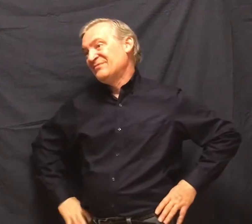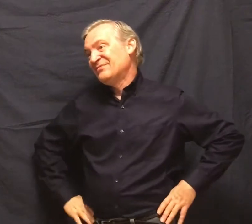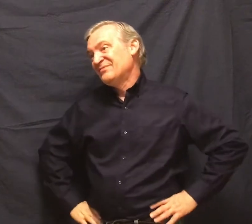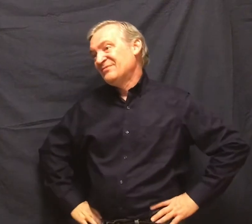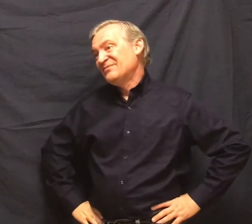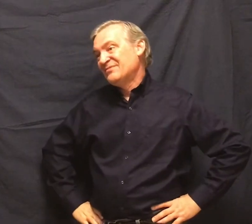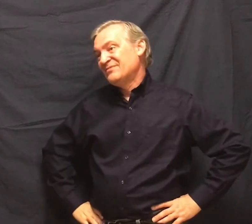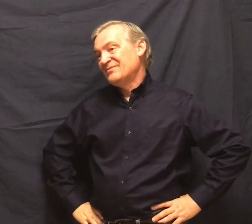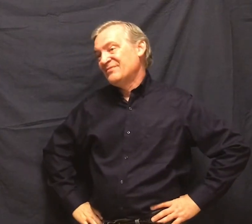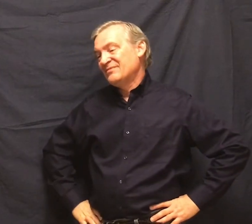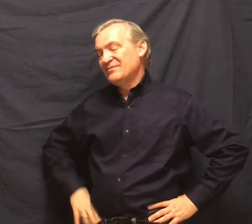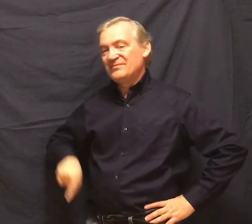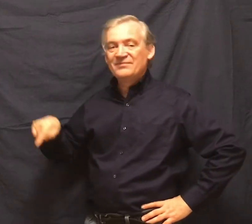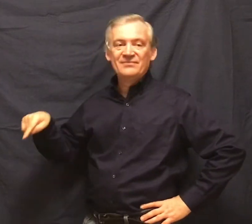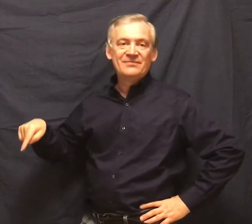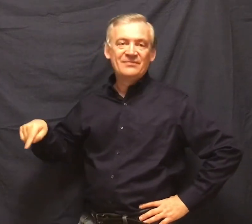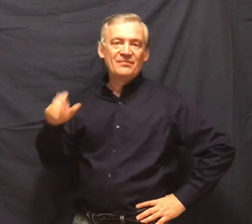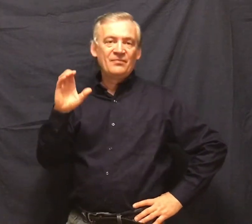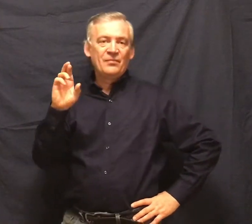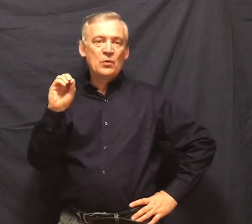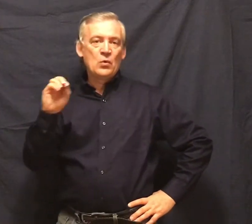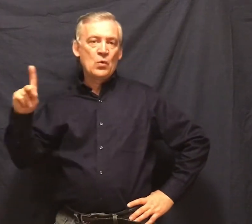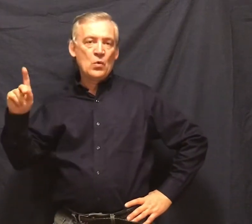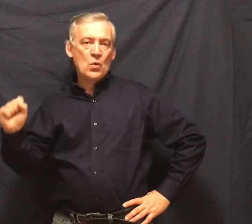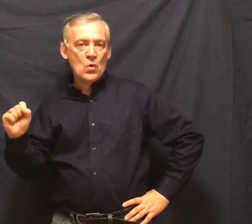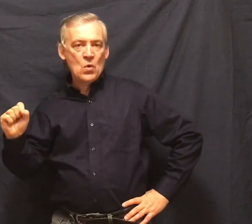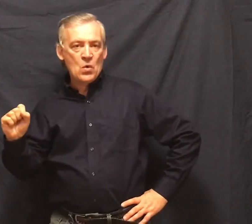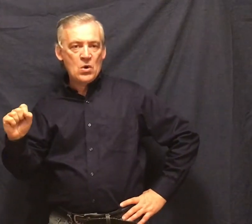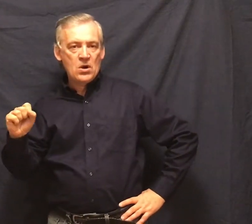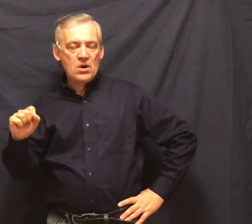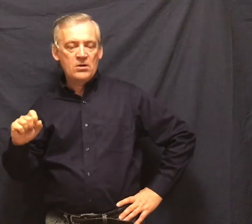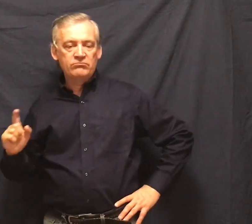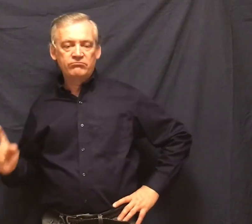Crook stood up from his bunk and faced her. I had enough, he said coldly.